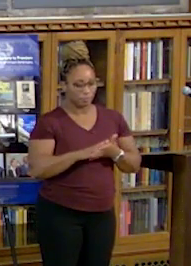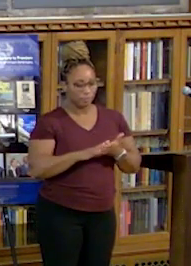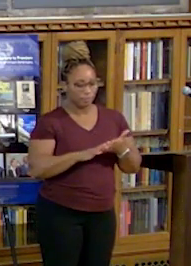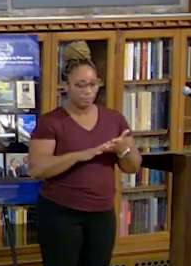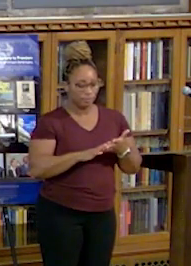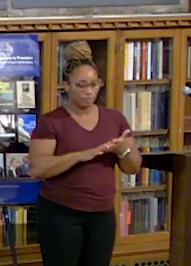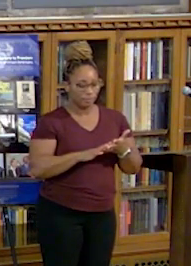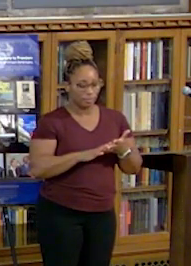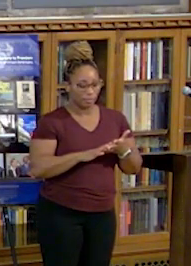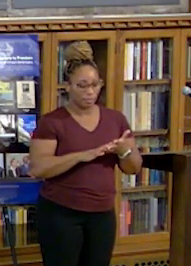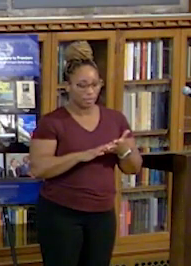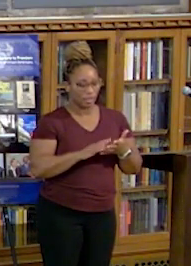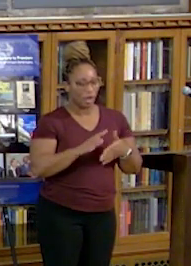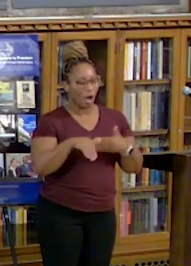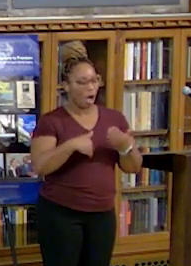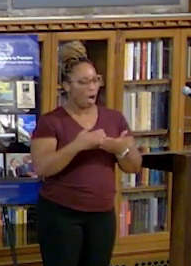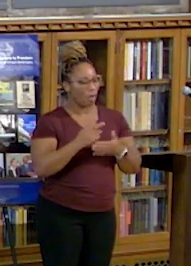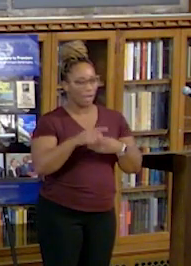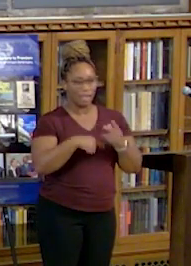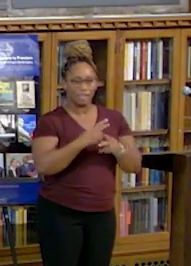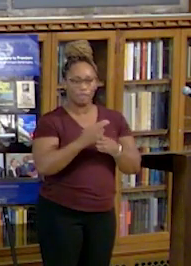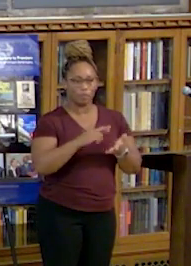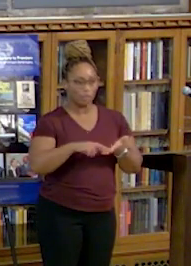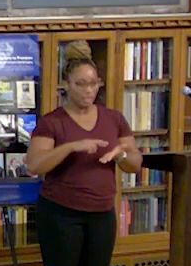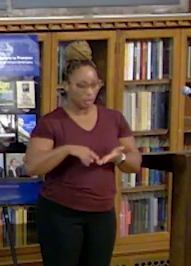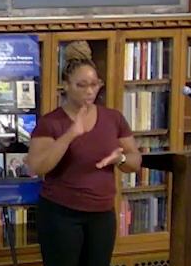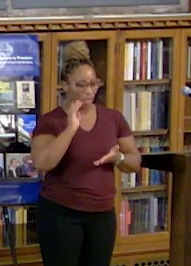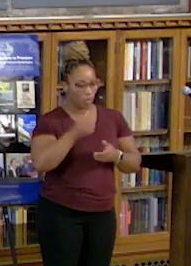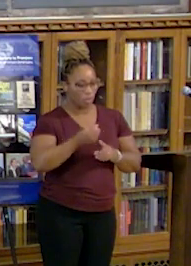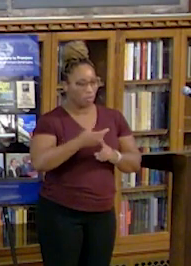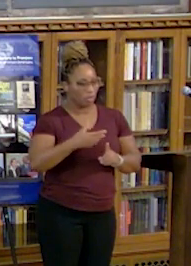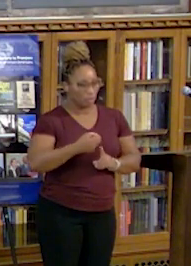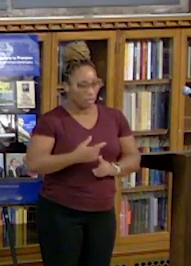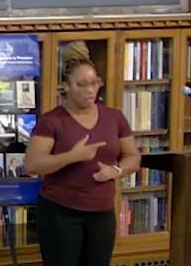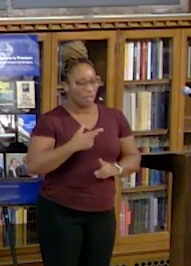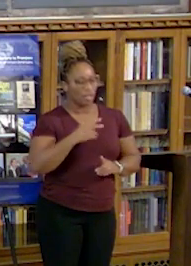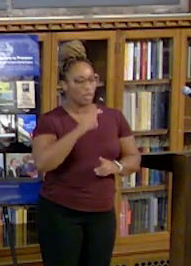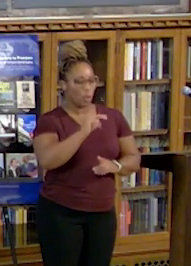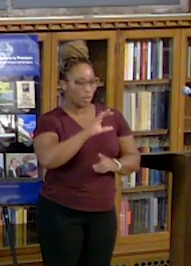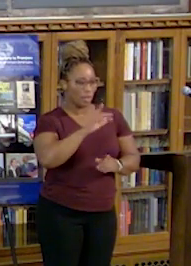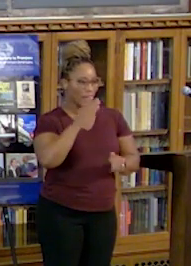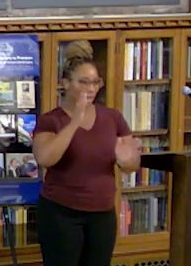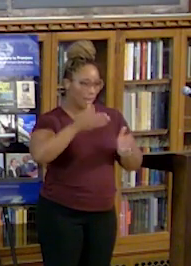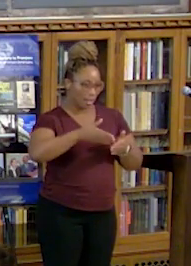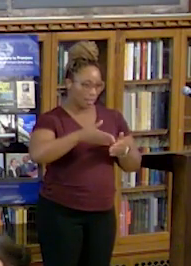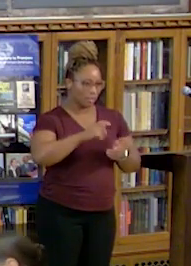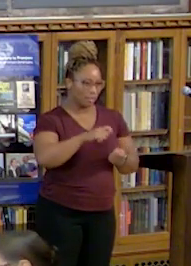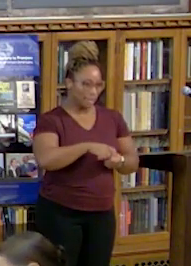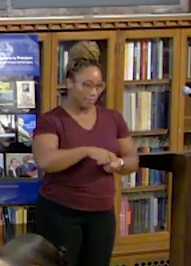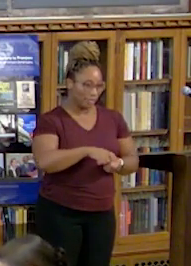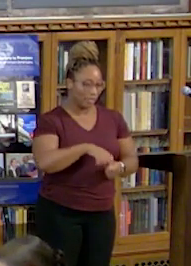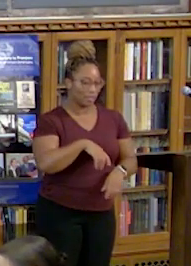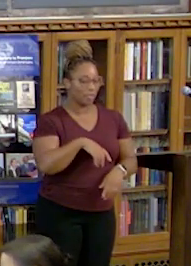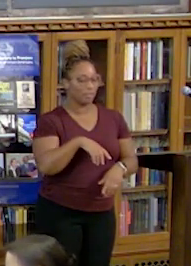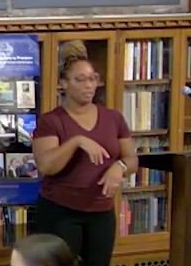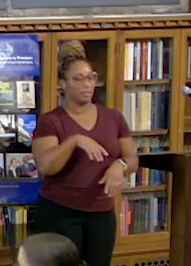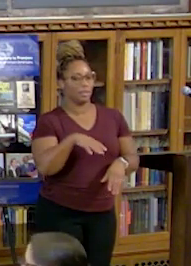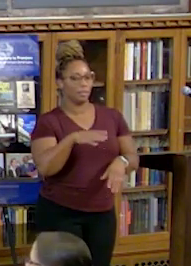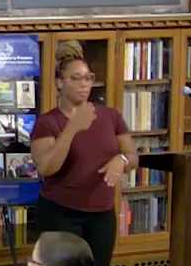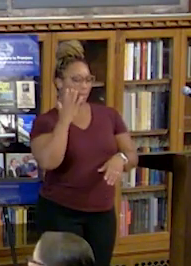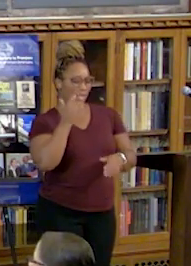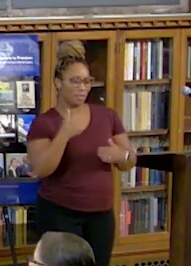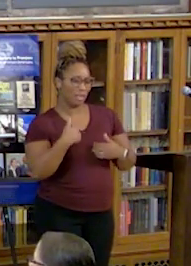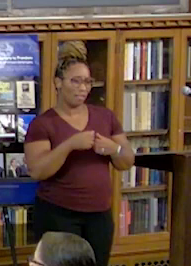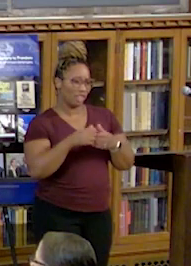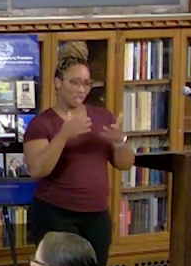types of um research that will expand that will be North Carolina specific because we have so